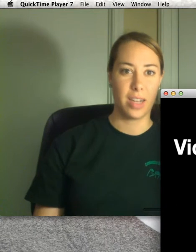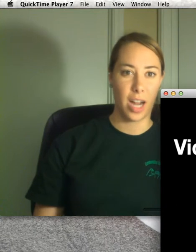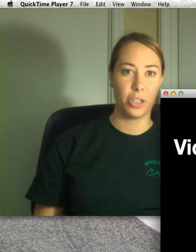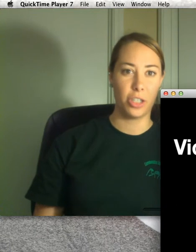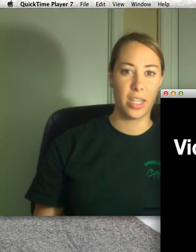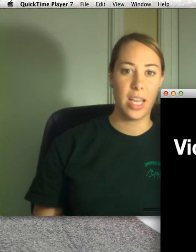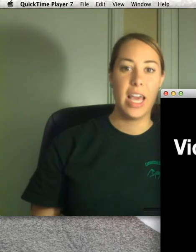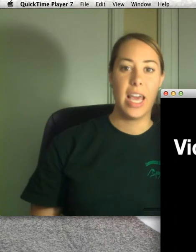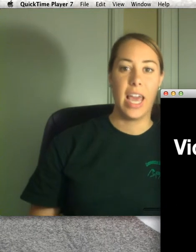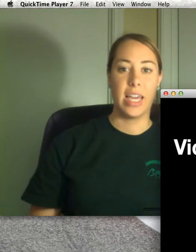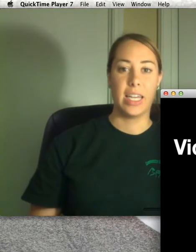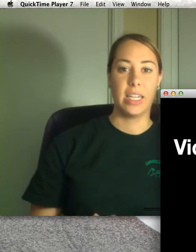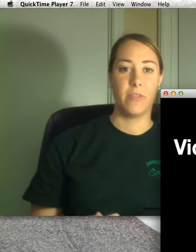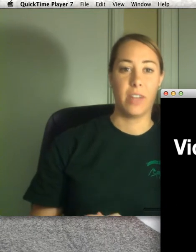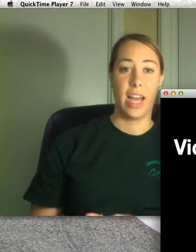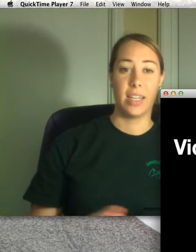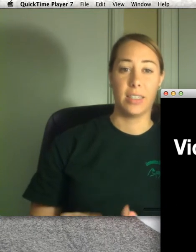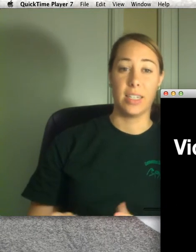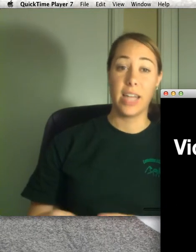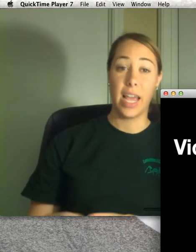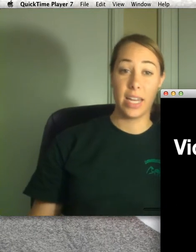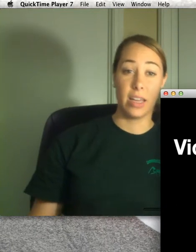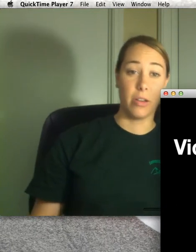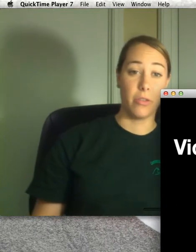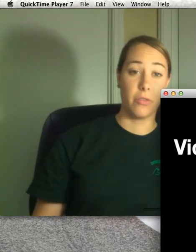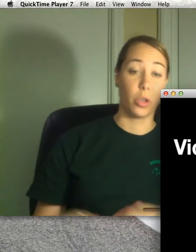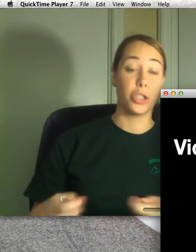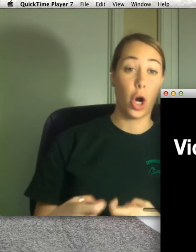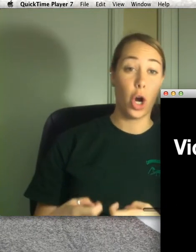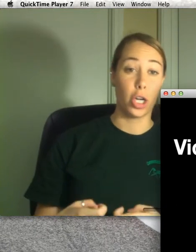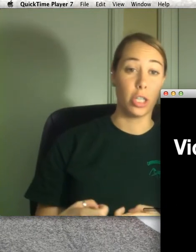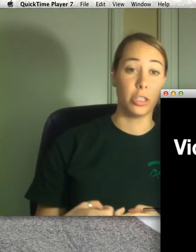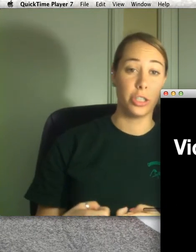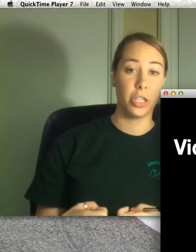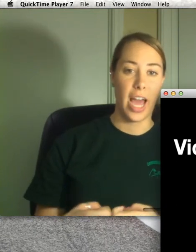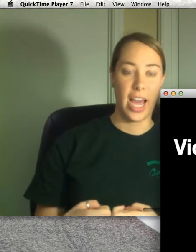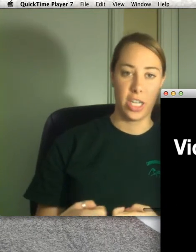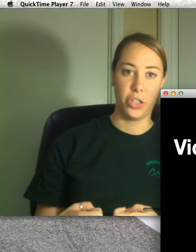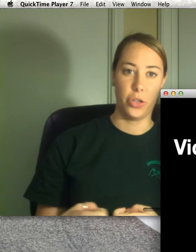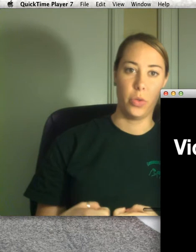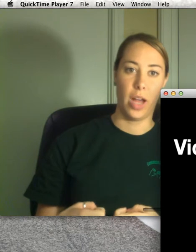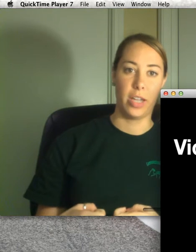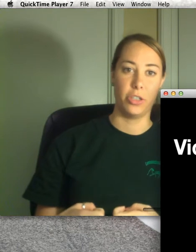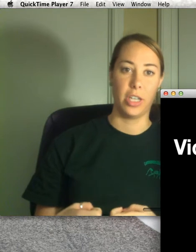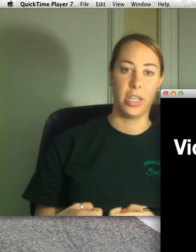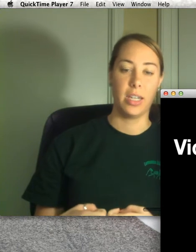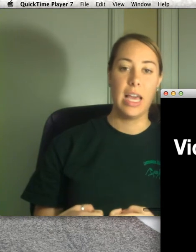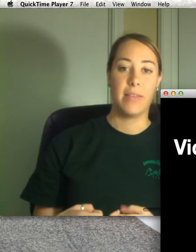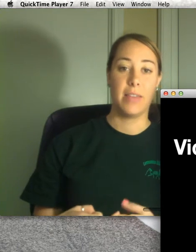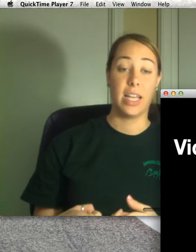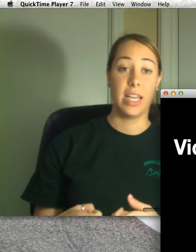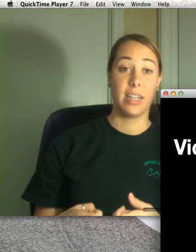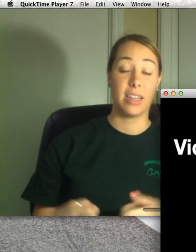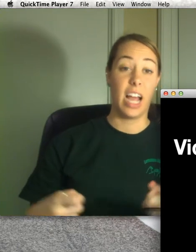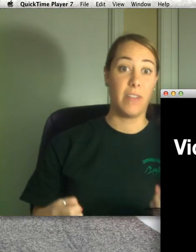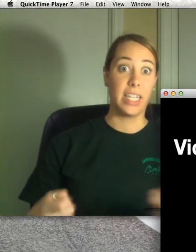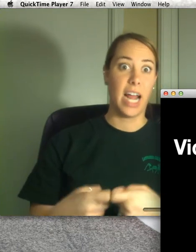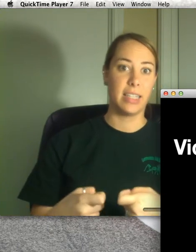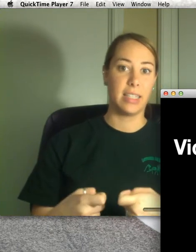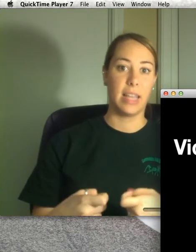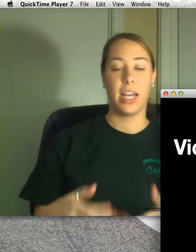within hydrogen, and if it has a negative or a charge added to the hydrogen, then it